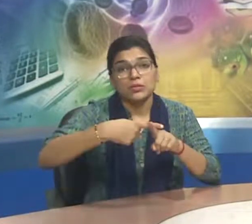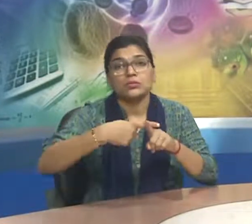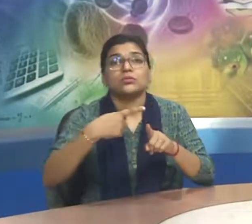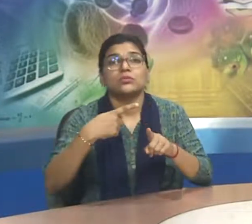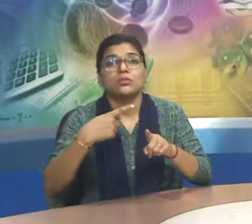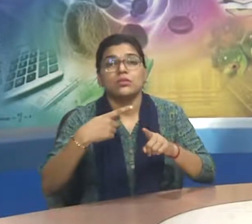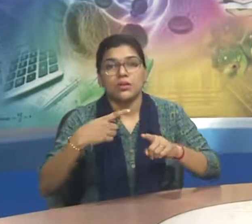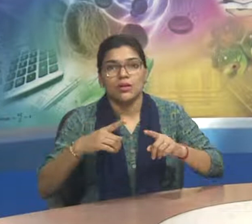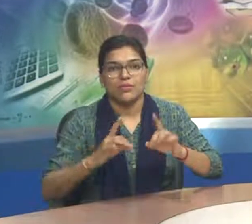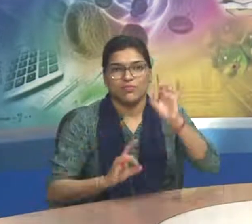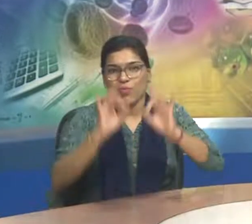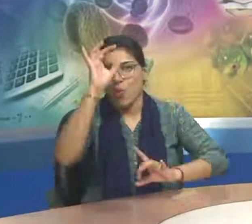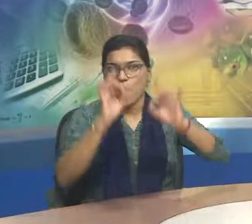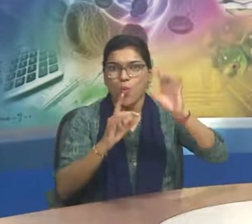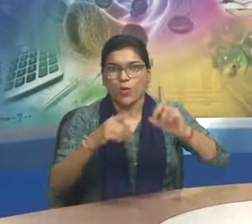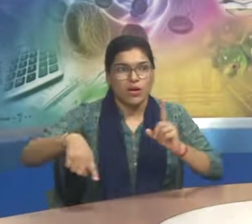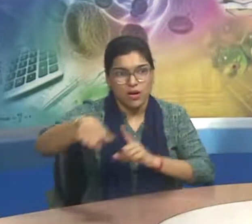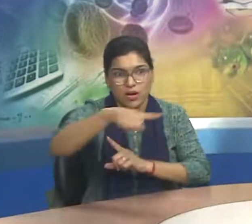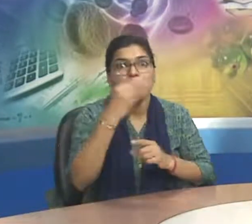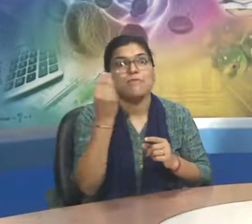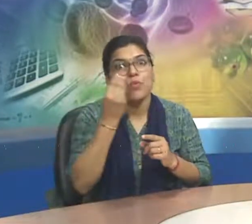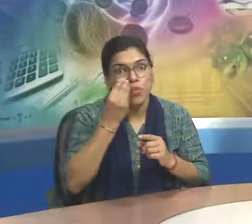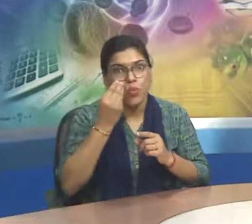we need water for